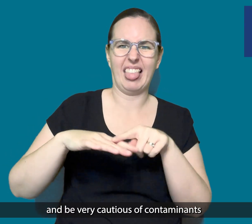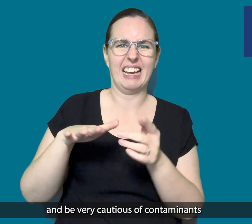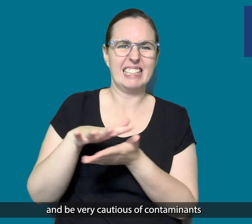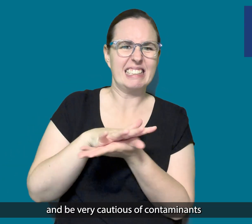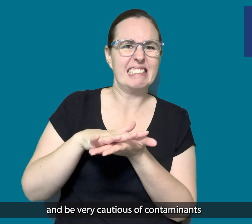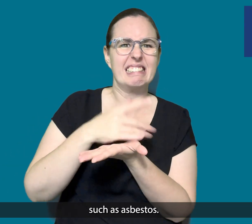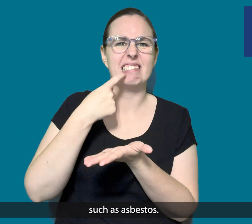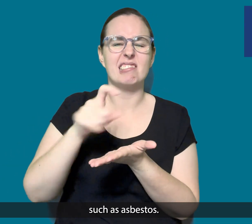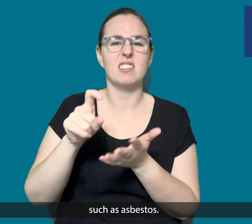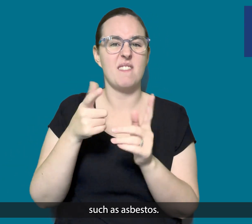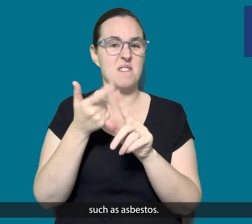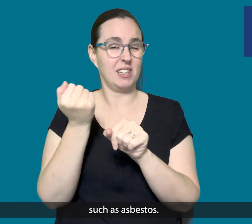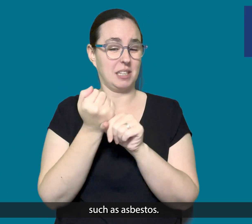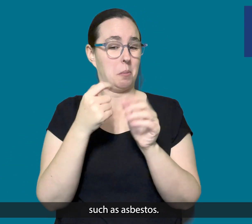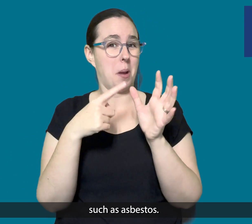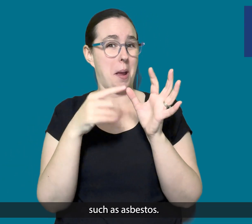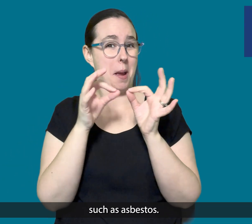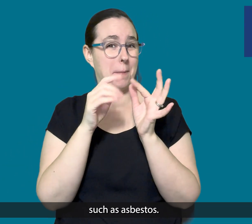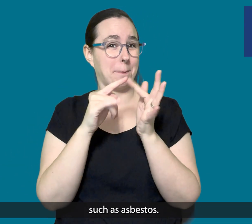contaminants such as asbestos.